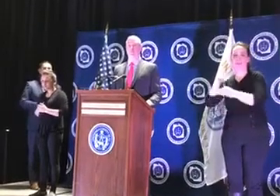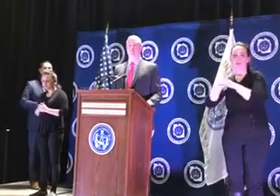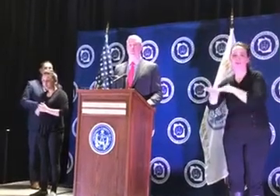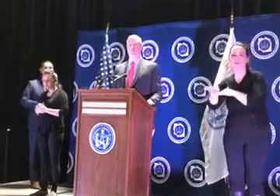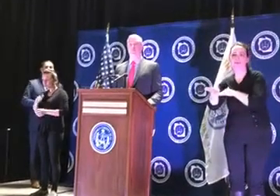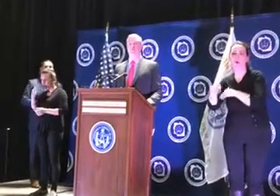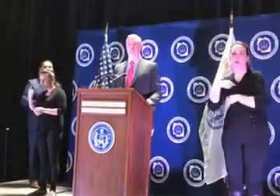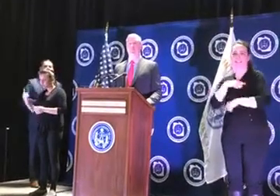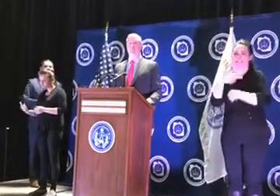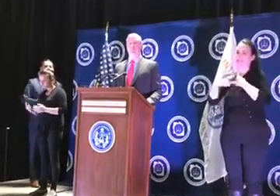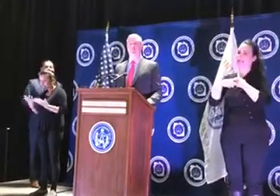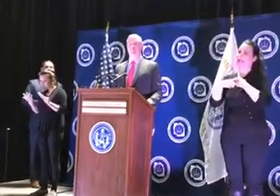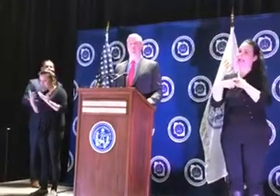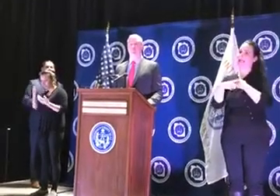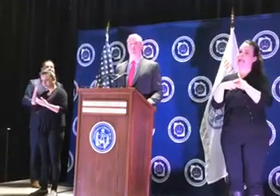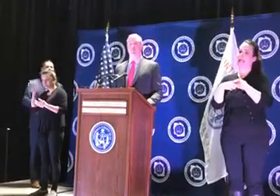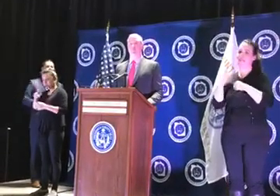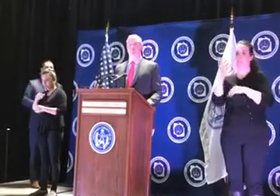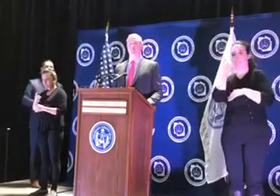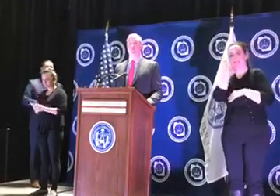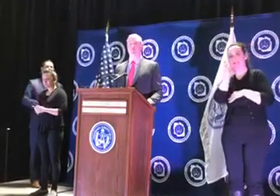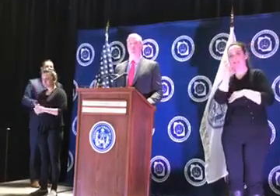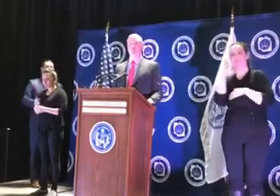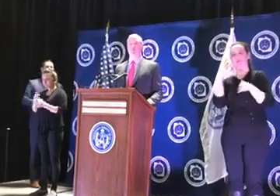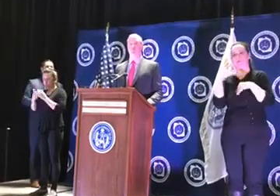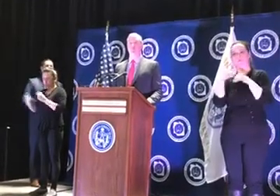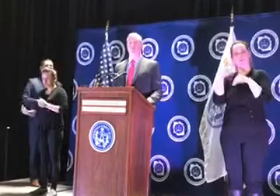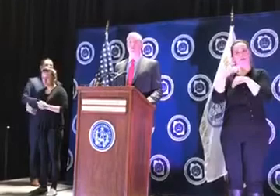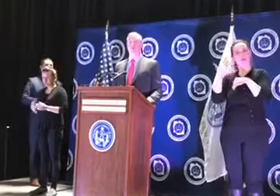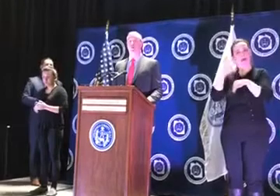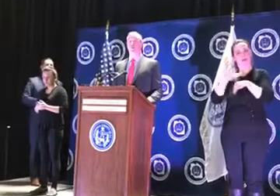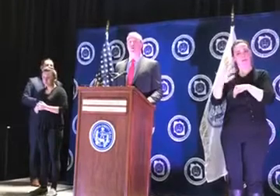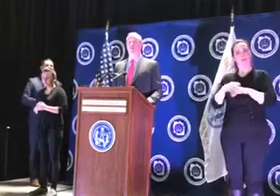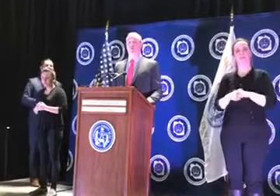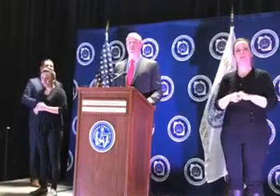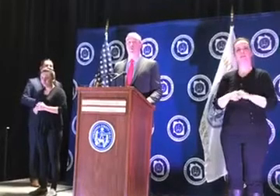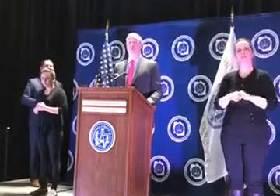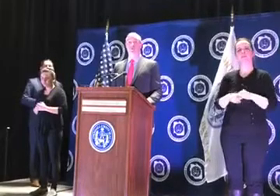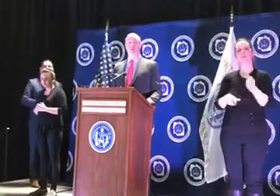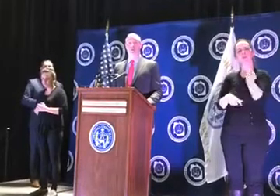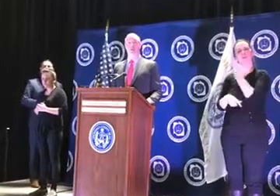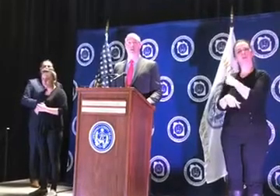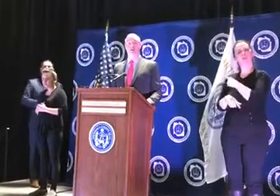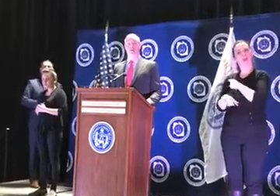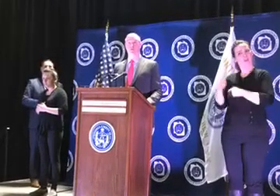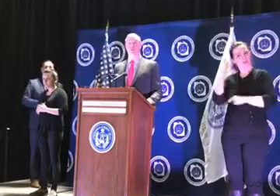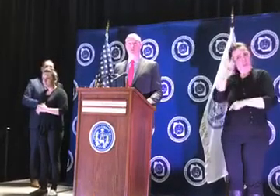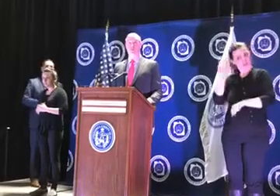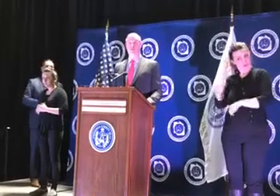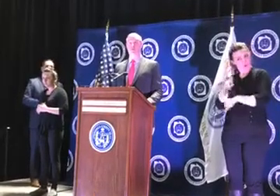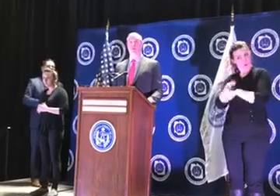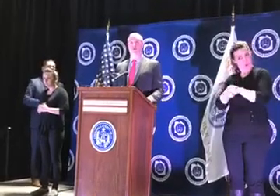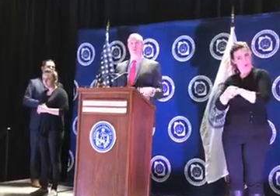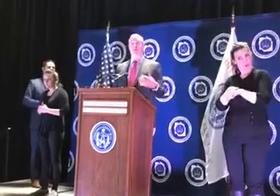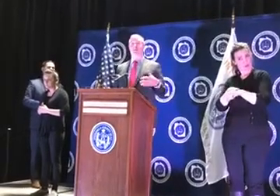at about normal, if there is such a thing, right now? We're better than normal because, again, a lot of these